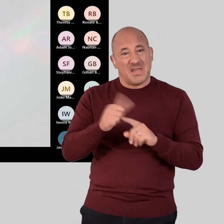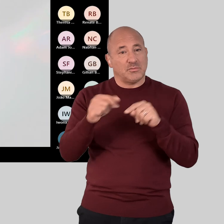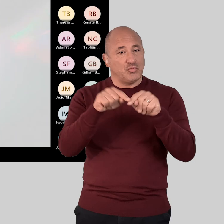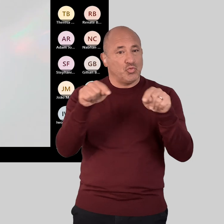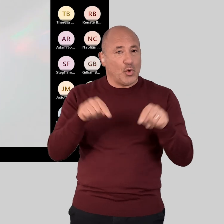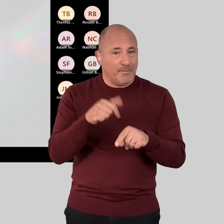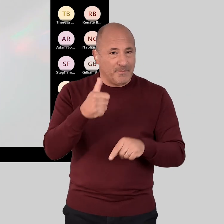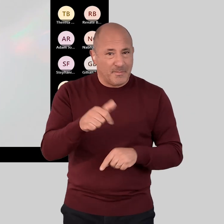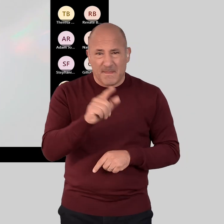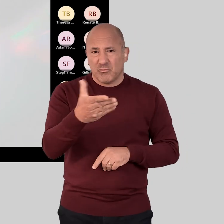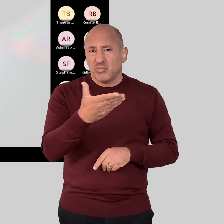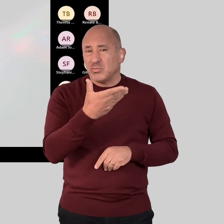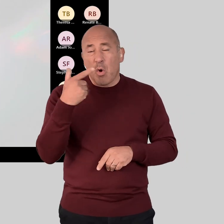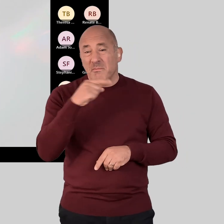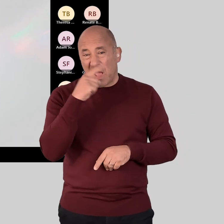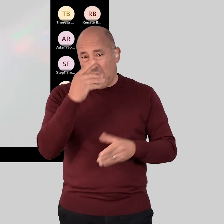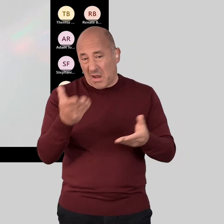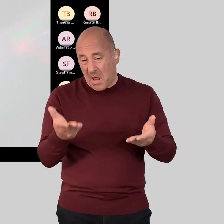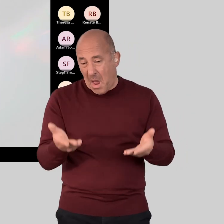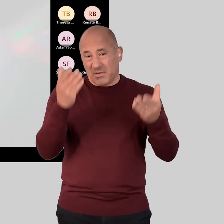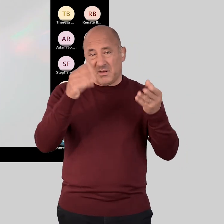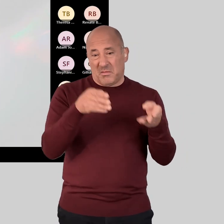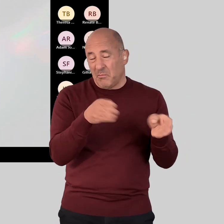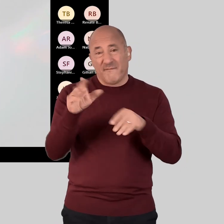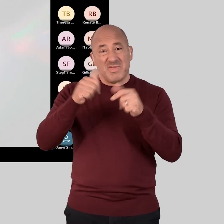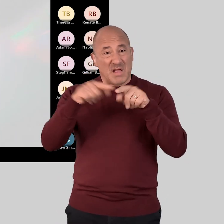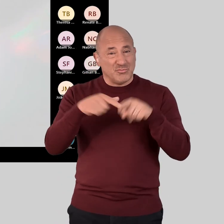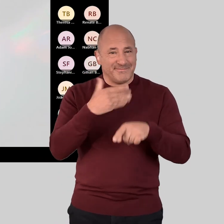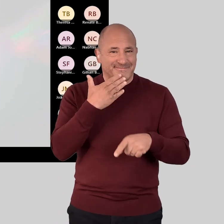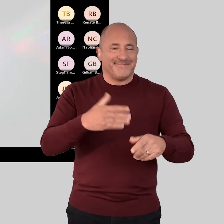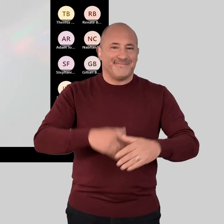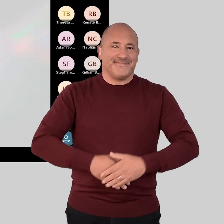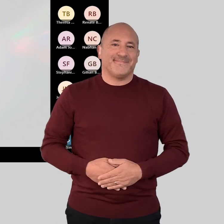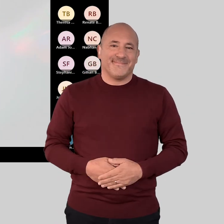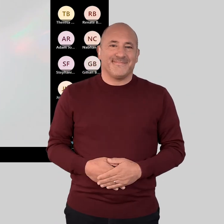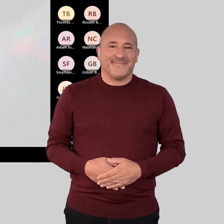on this screen. So if you don't mind, sorry, just moving to the next room here.